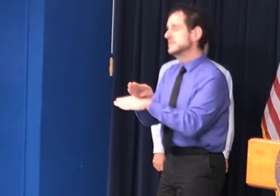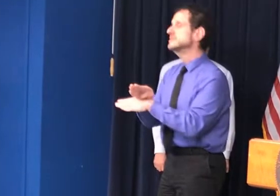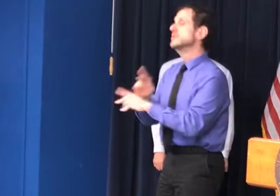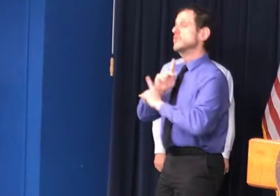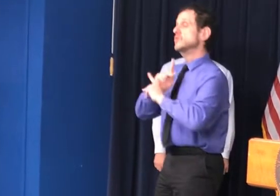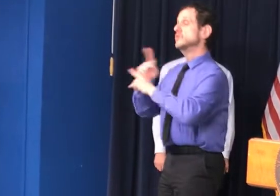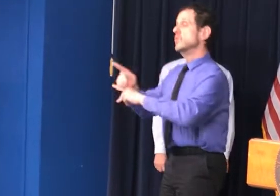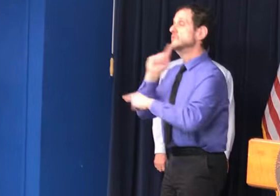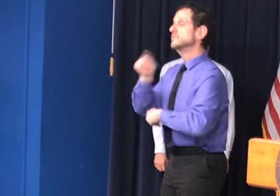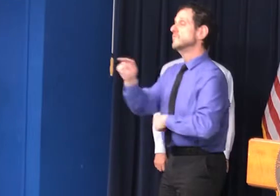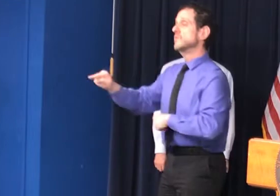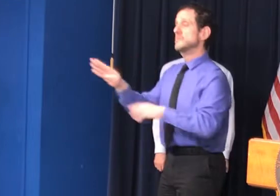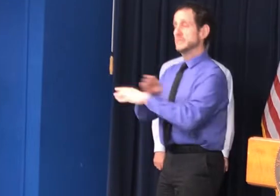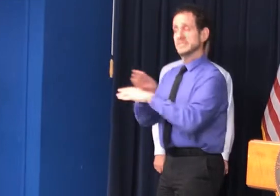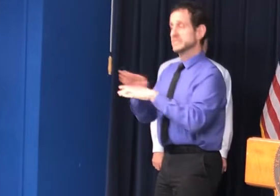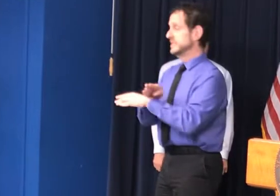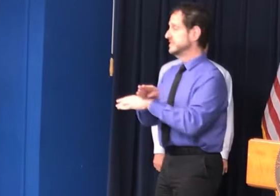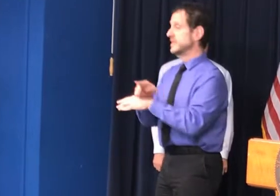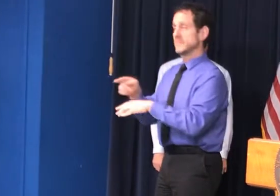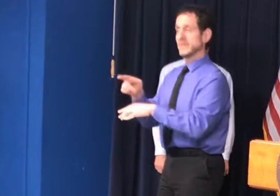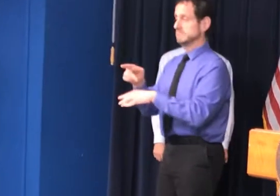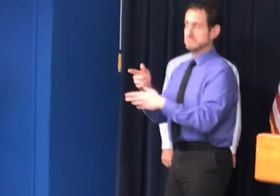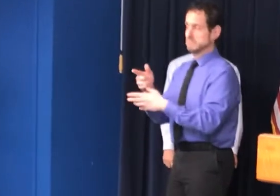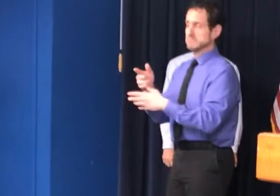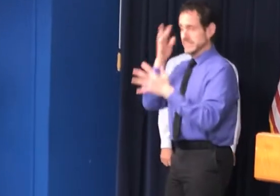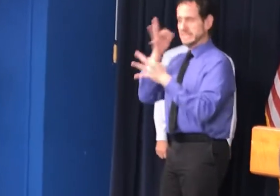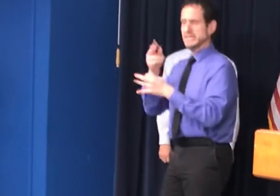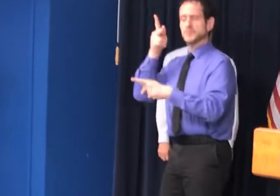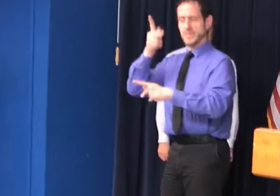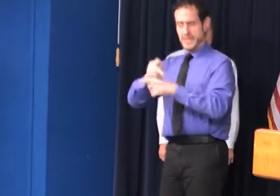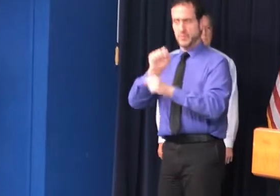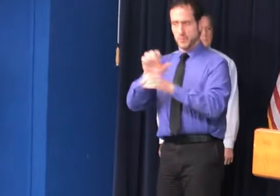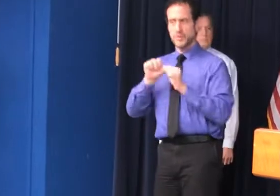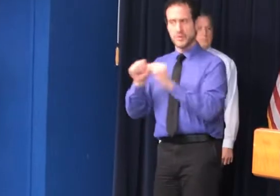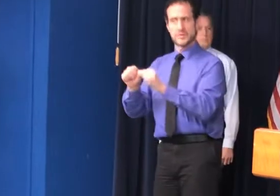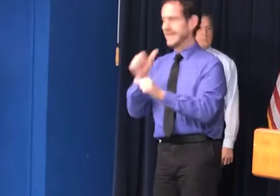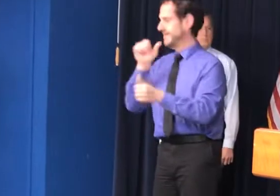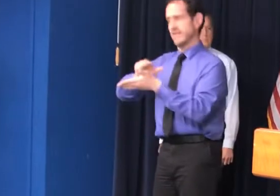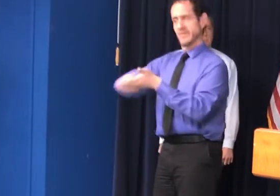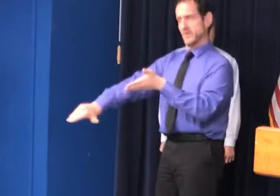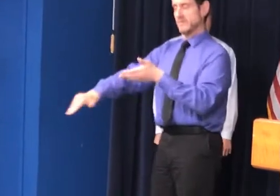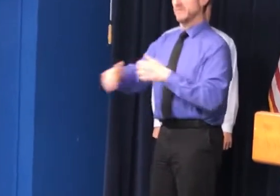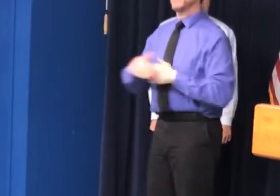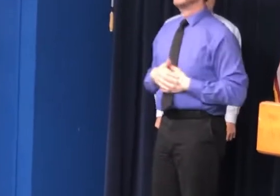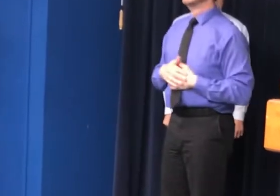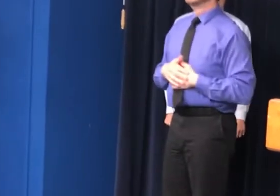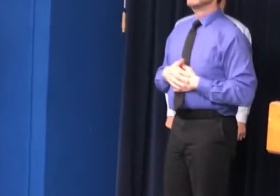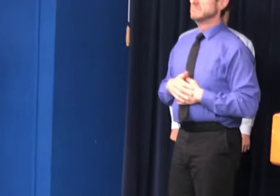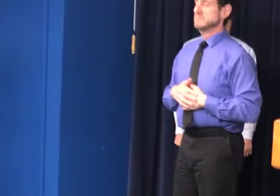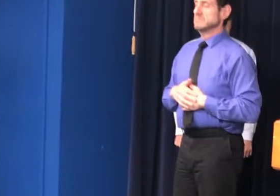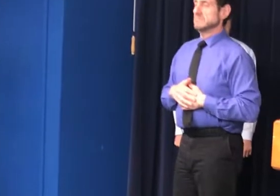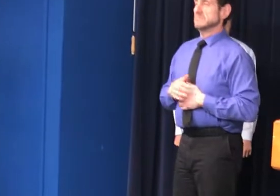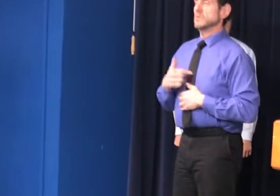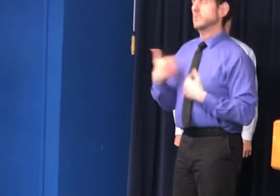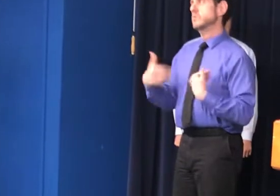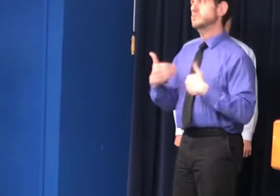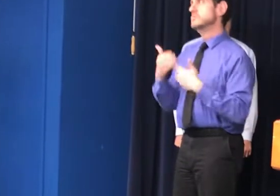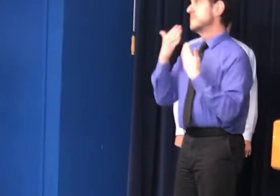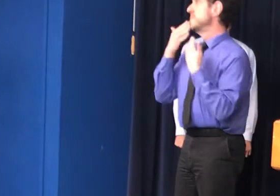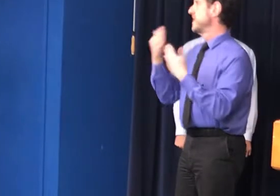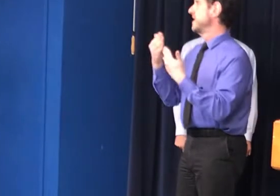those businesses that don't lay off workers. I'm incredibly grateful for the time and the zeal that